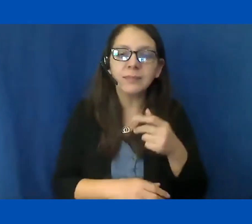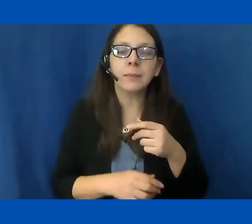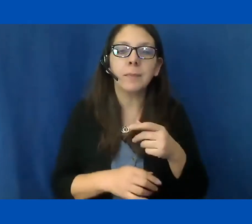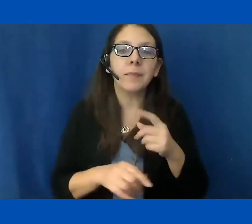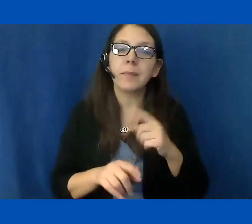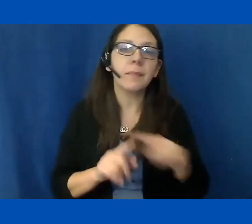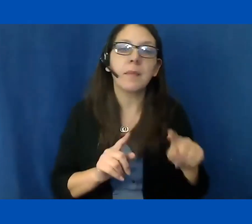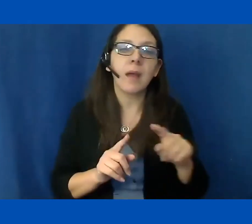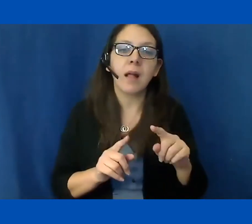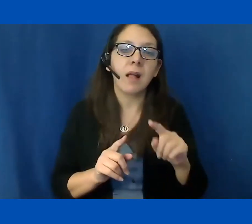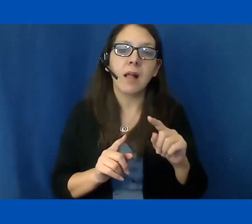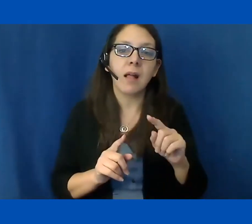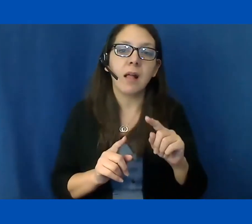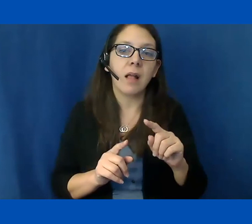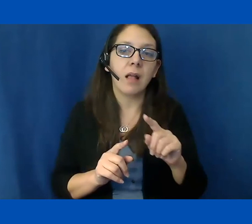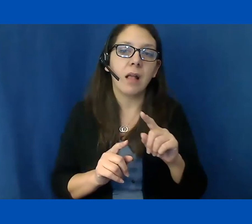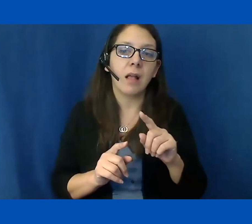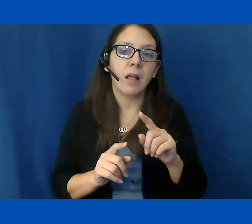meant and made,